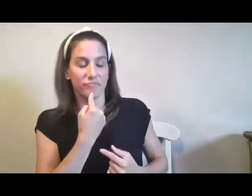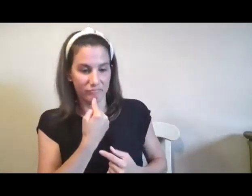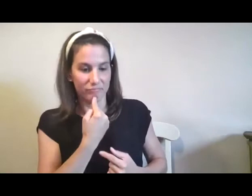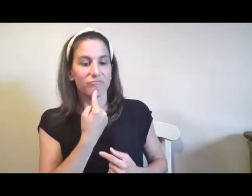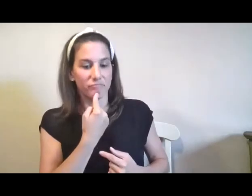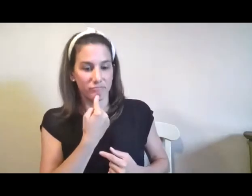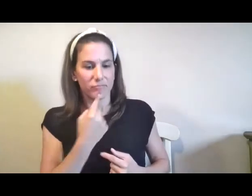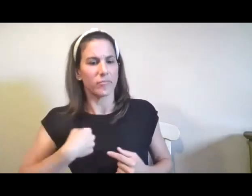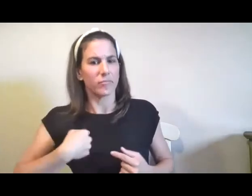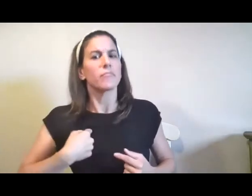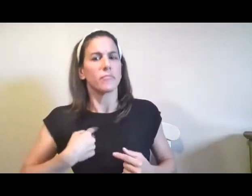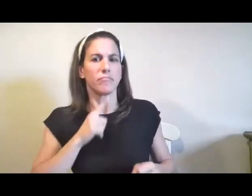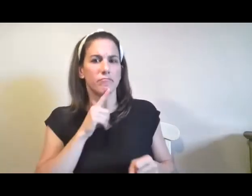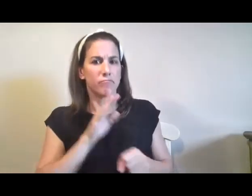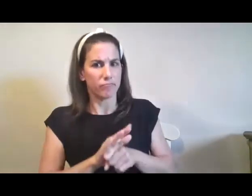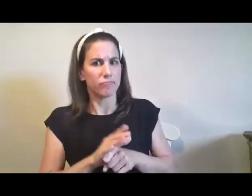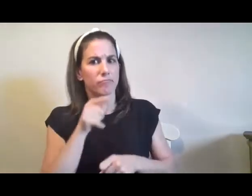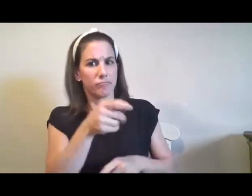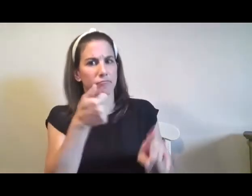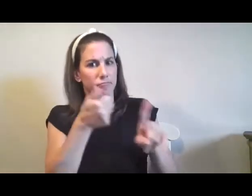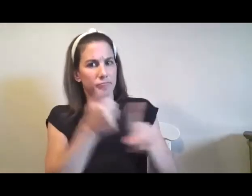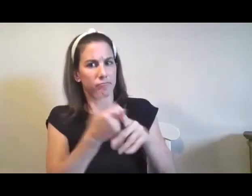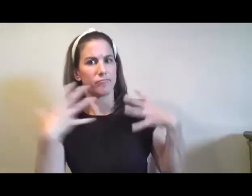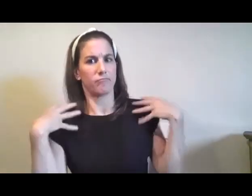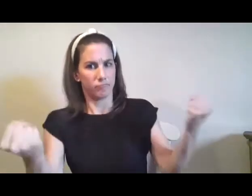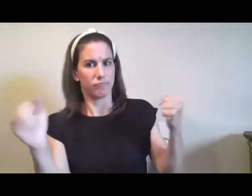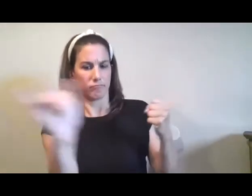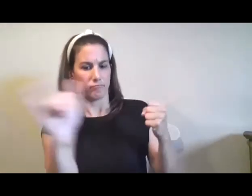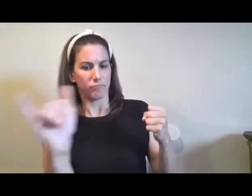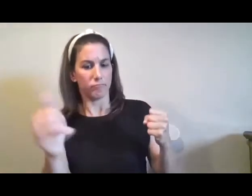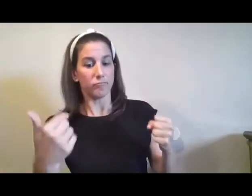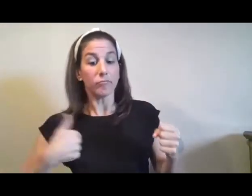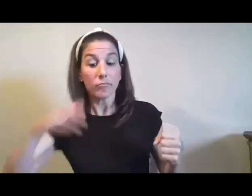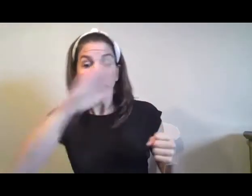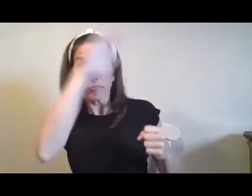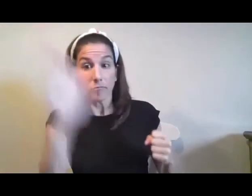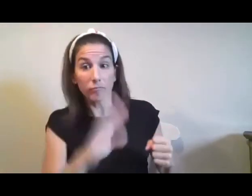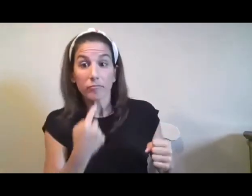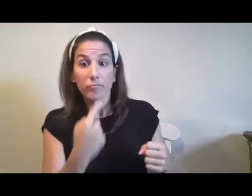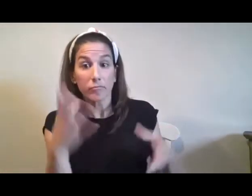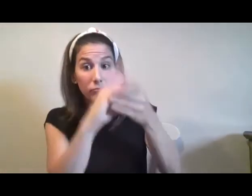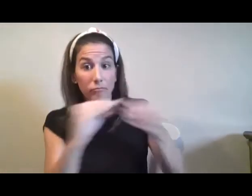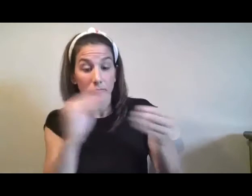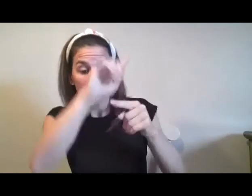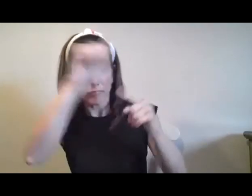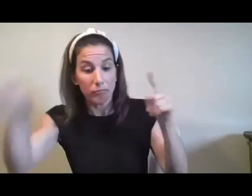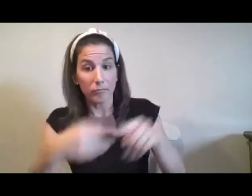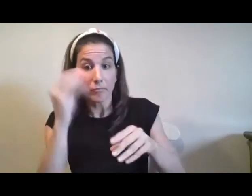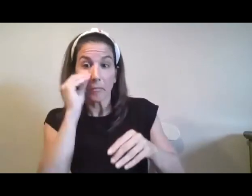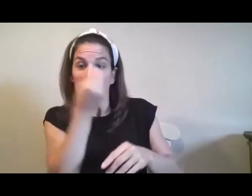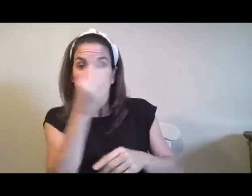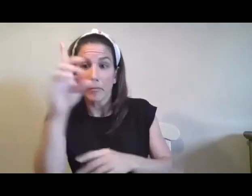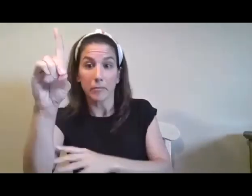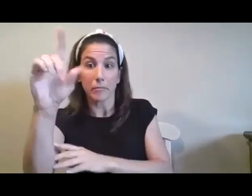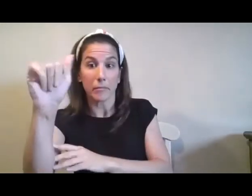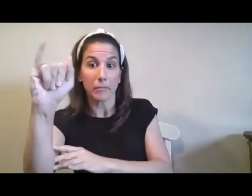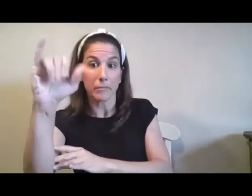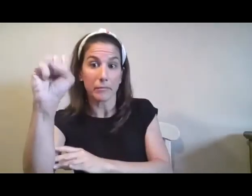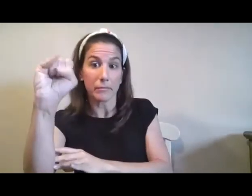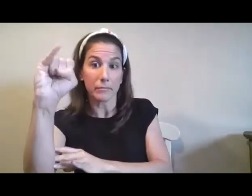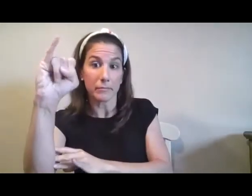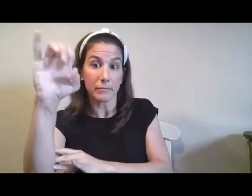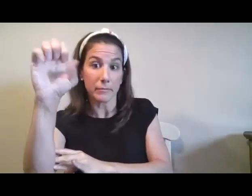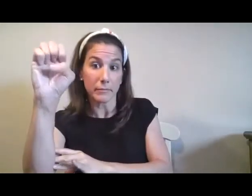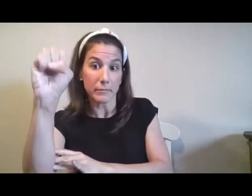"And I'll bet they're hardy, too. Did I ever tell you the story about the daisies I knew that liked to play hide